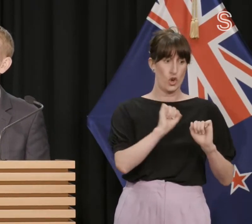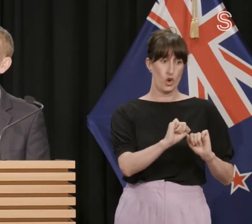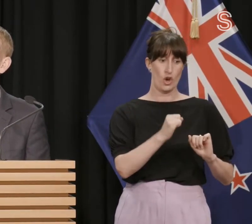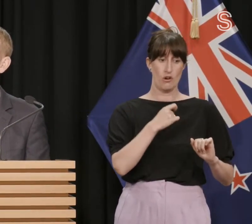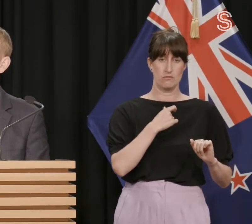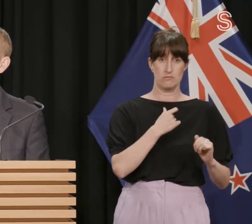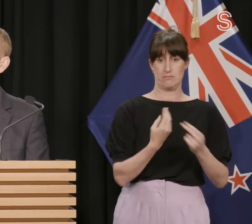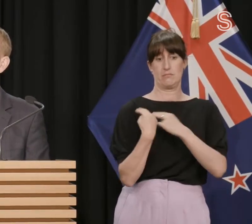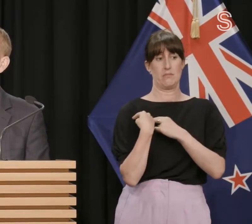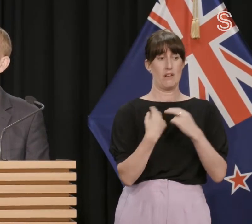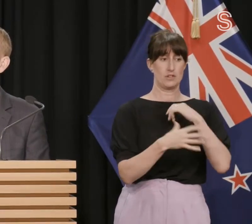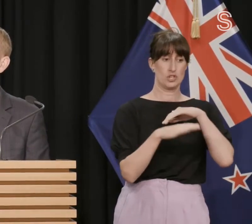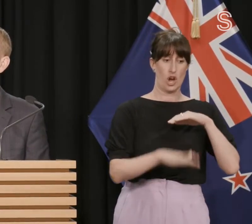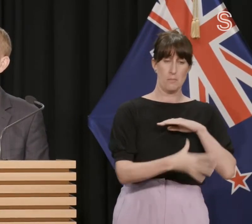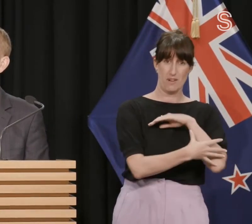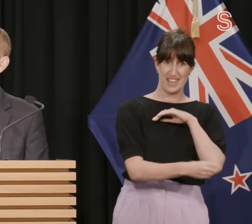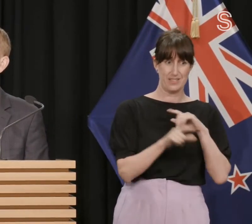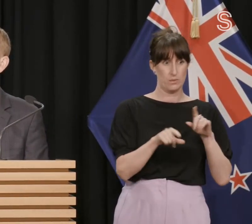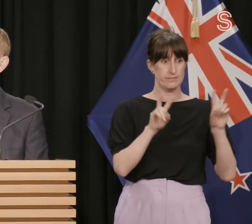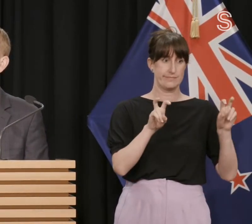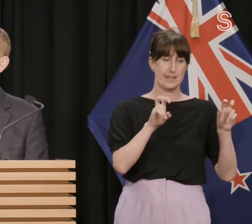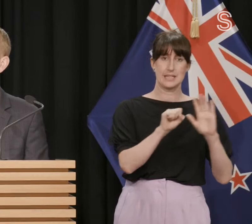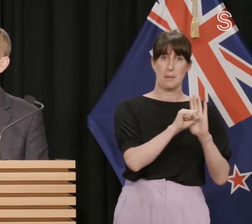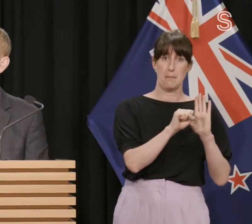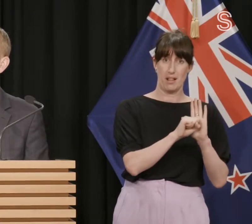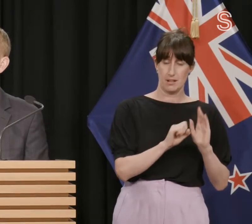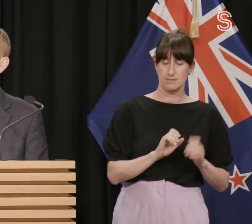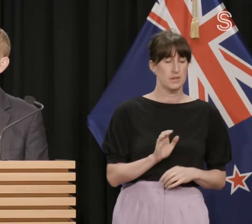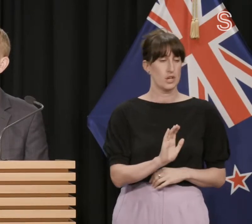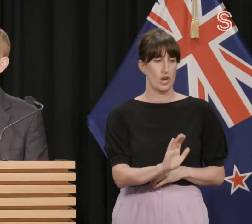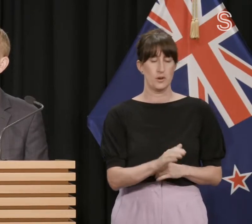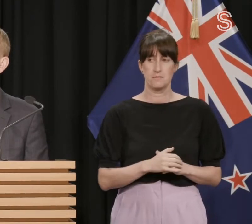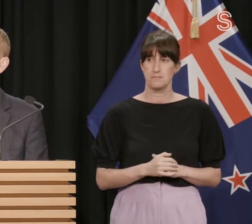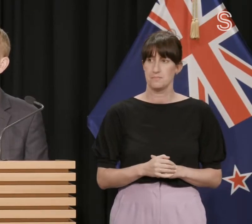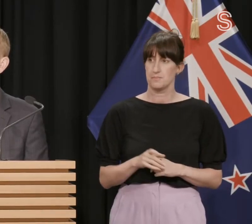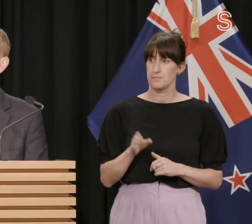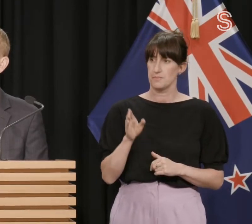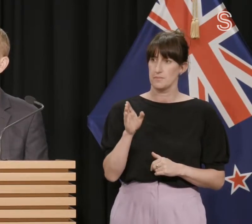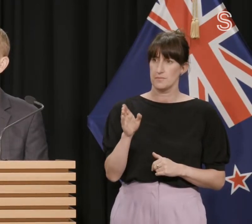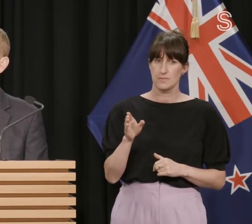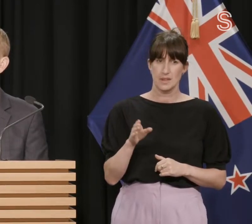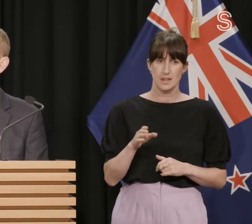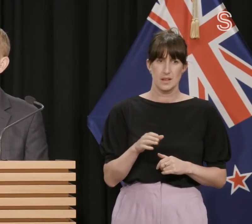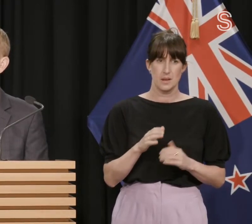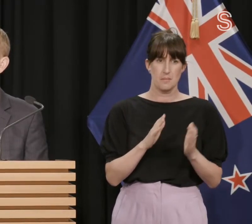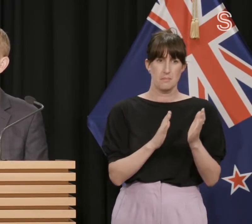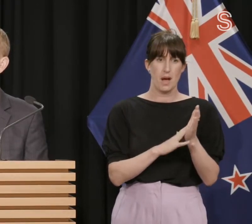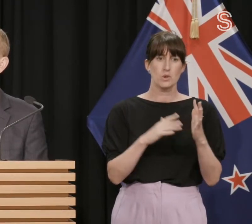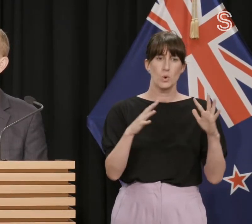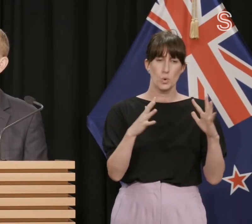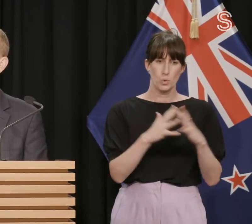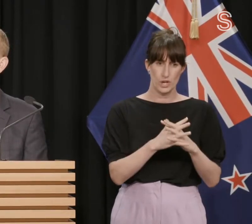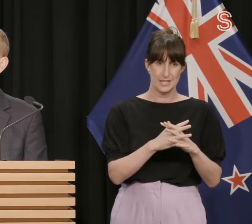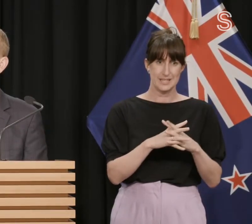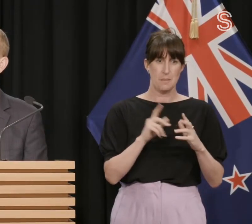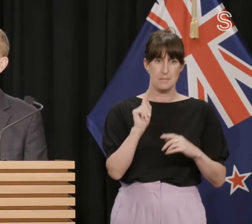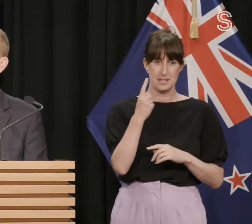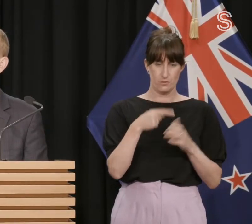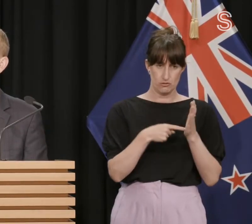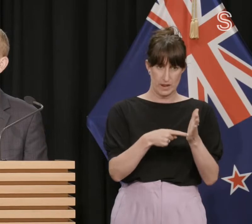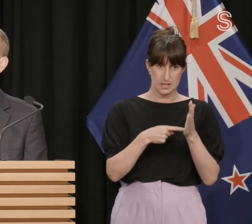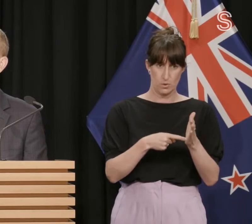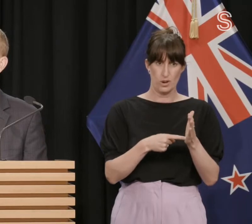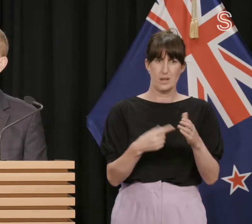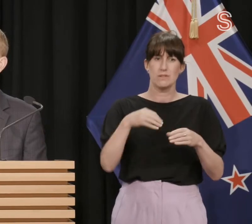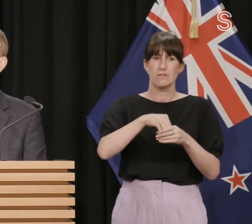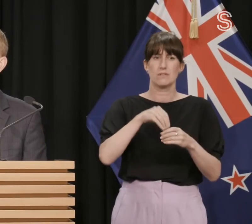Transport, Michael Wood presided over the cycle pedestrian path over the Harbour Bridge that ended up not happening